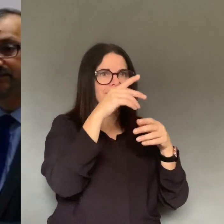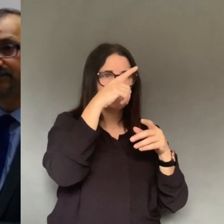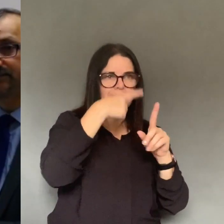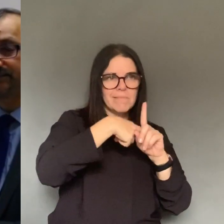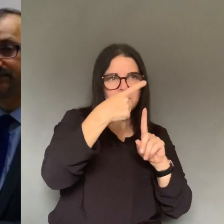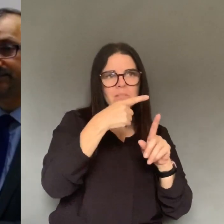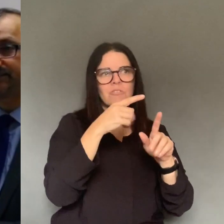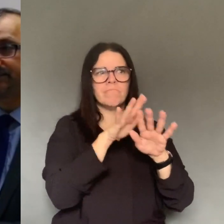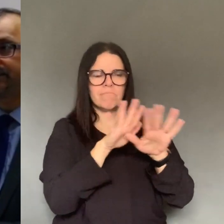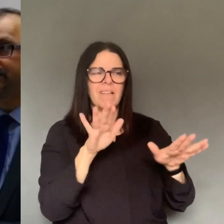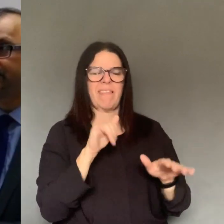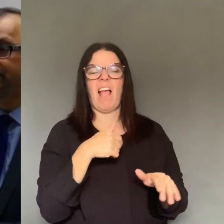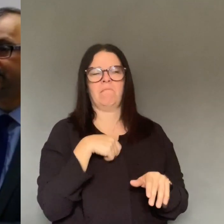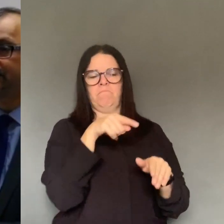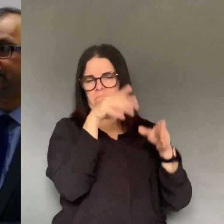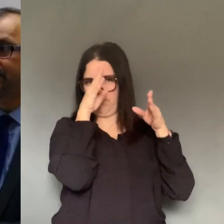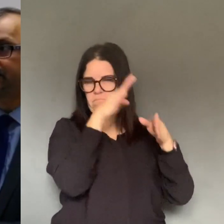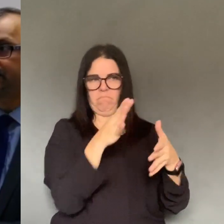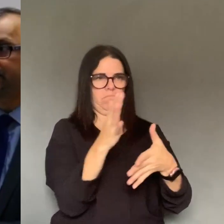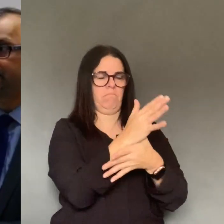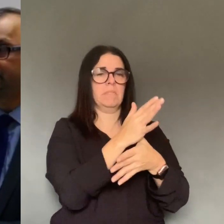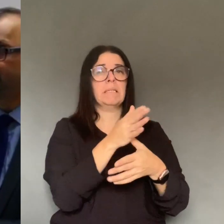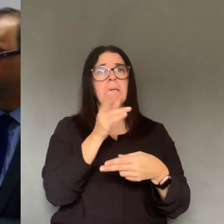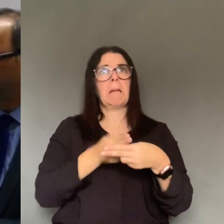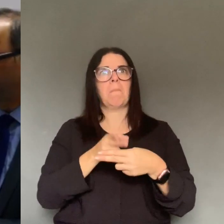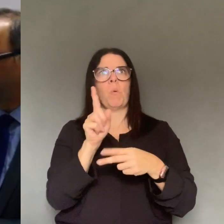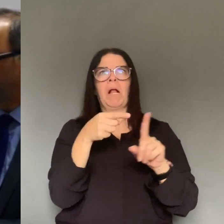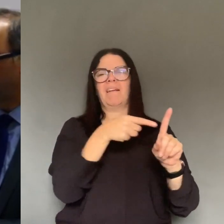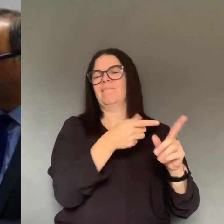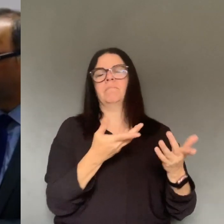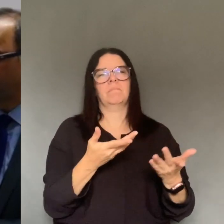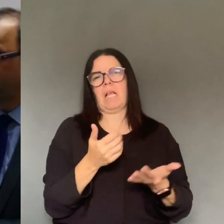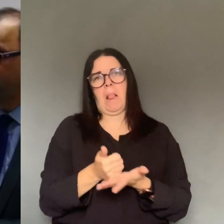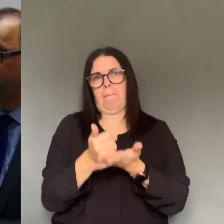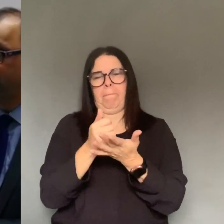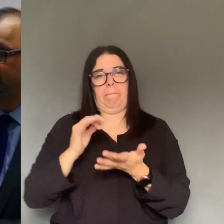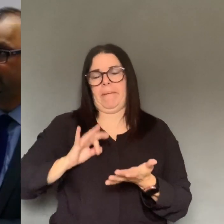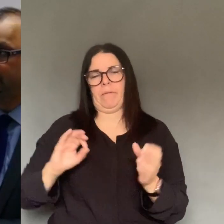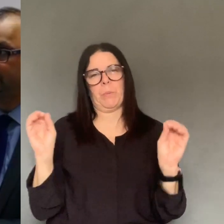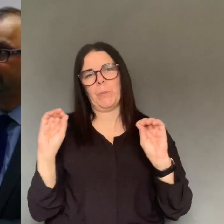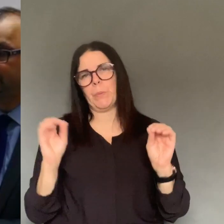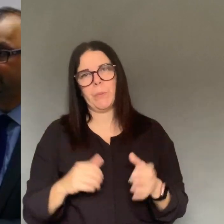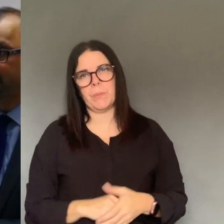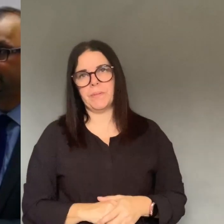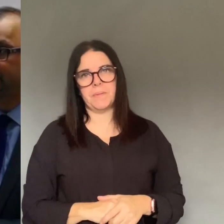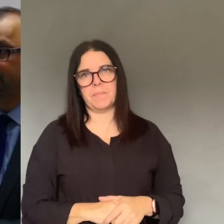Okay, thank you. Any questions from AM 800?